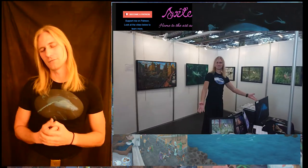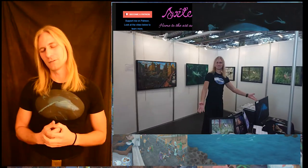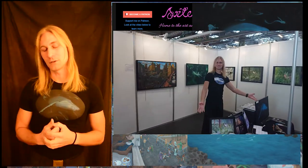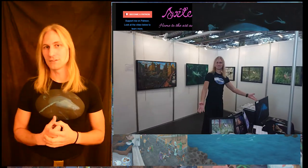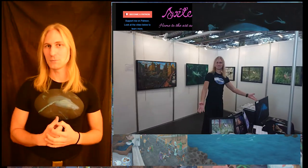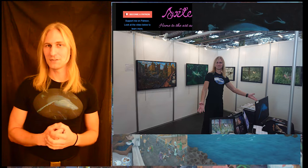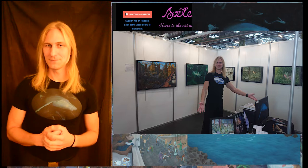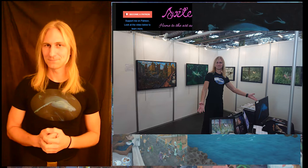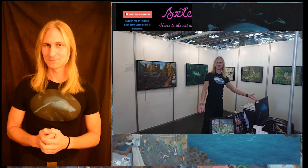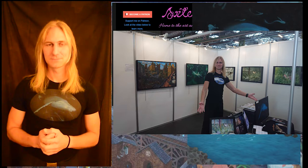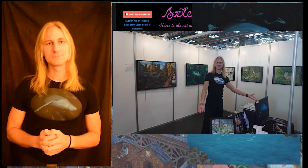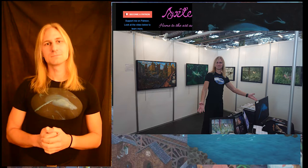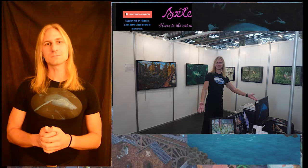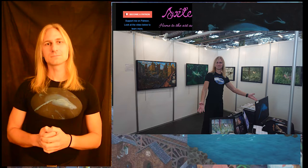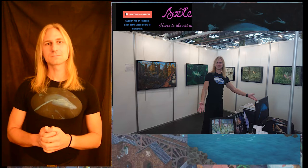where I have participated.